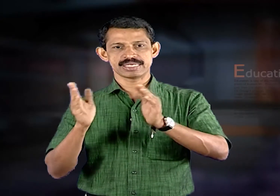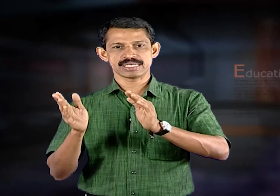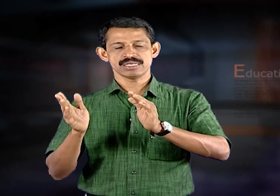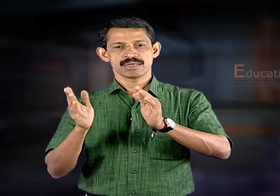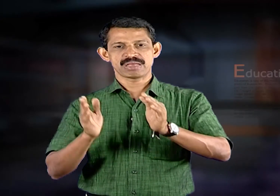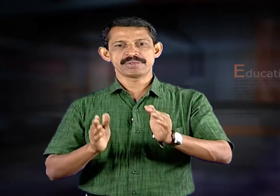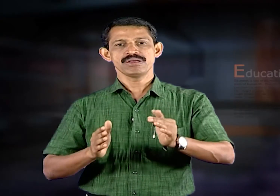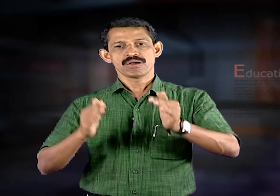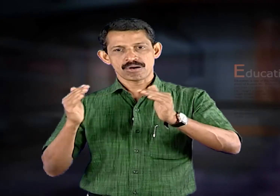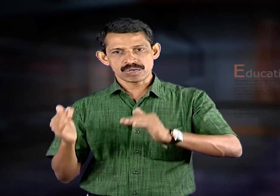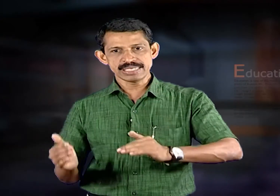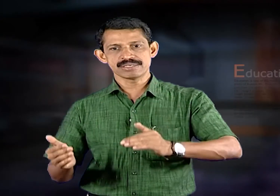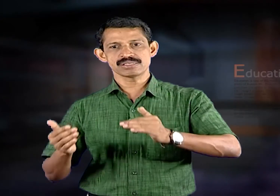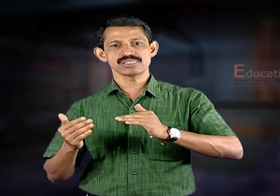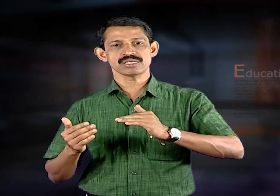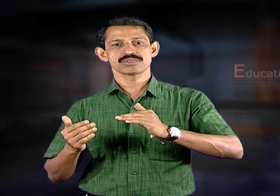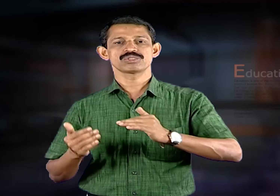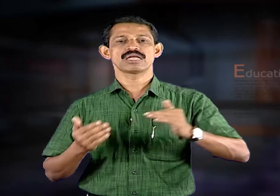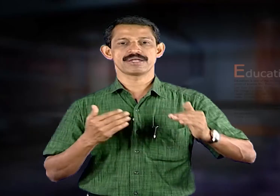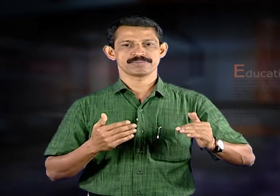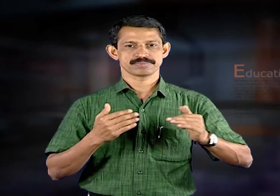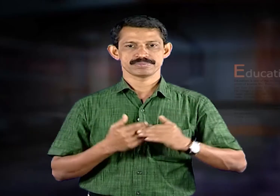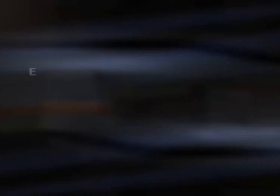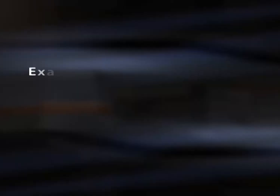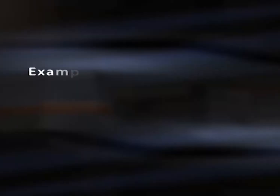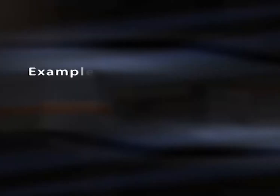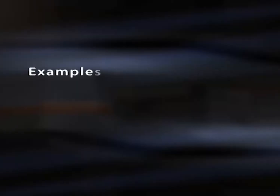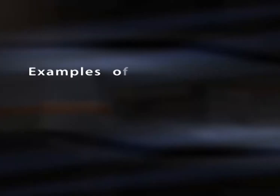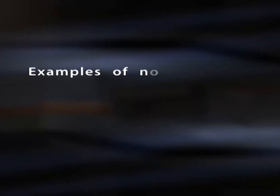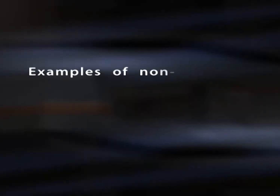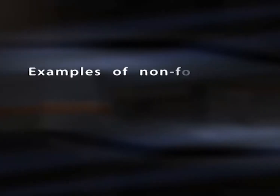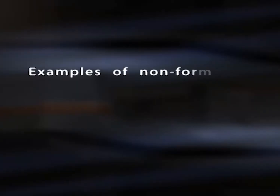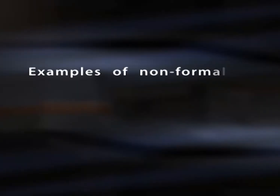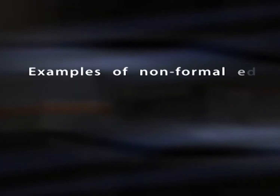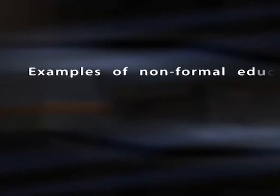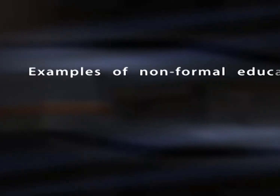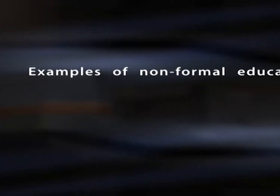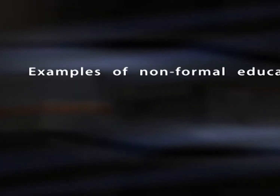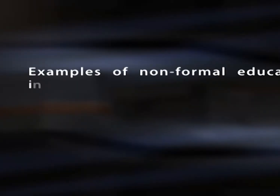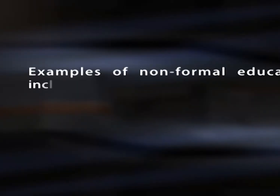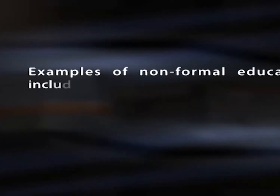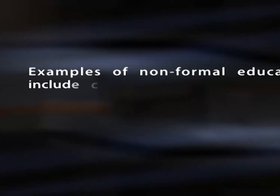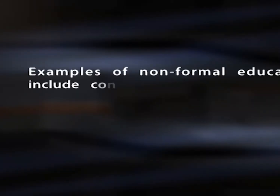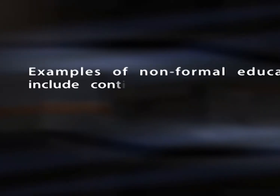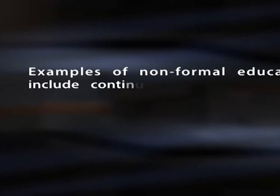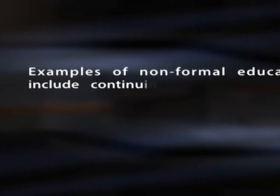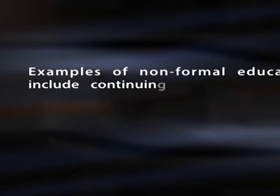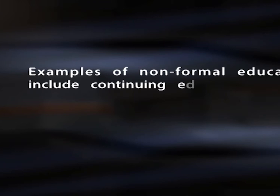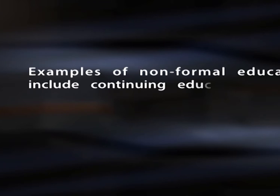learning may be wholly intrinsic to the learner. Examples of non-formal education include continuing